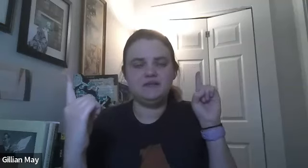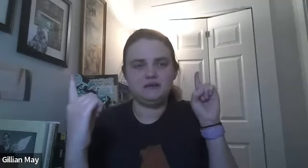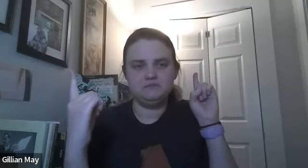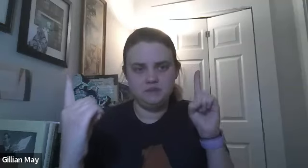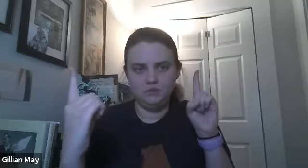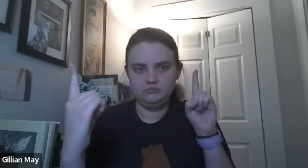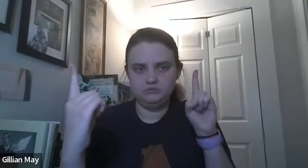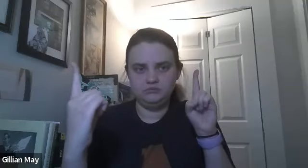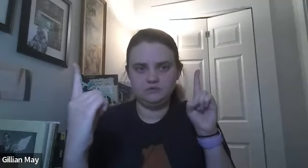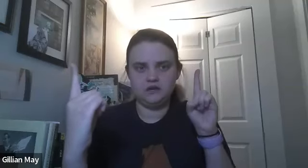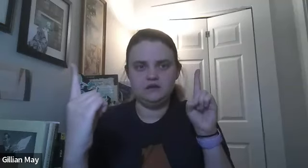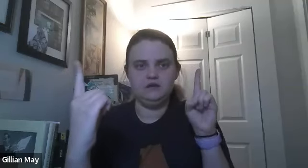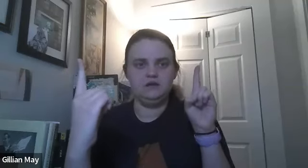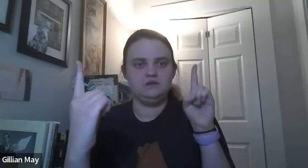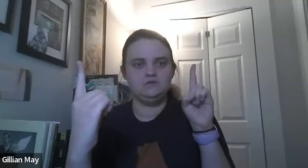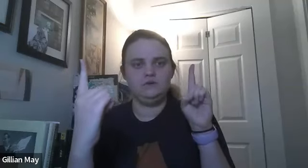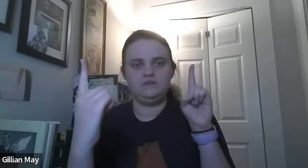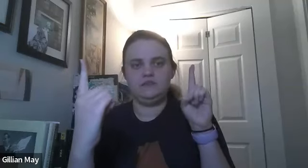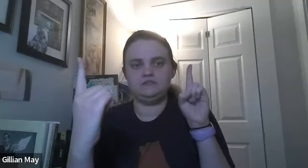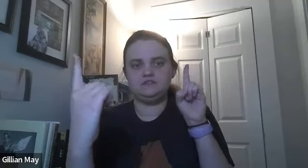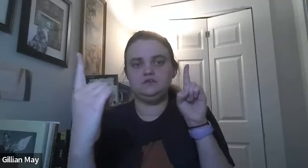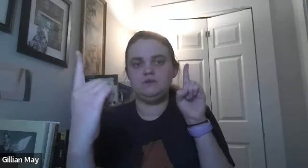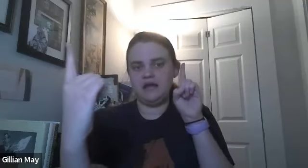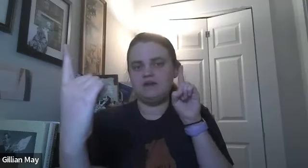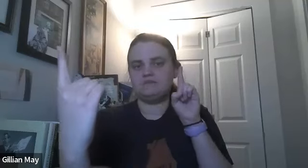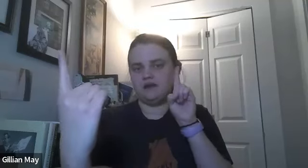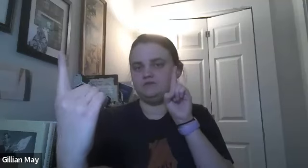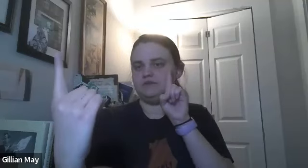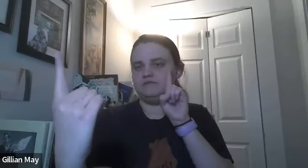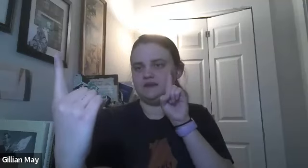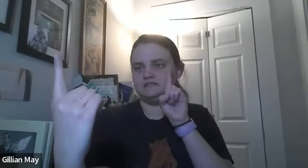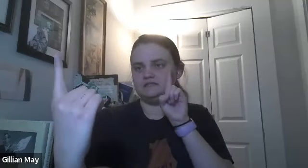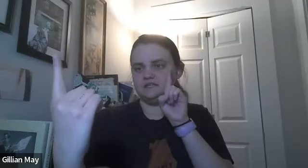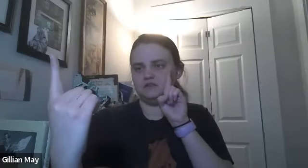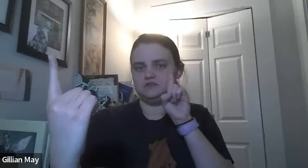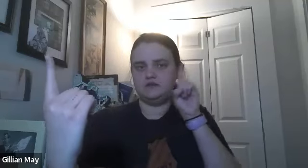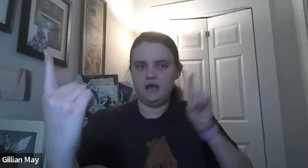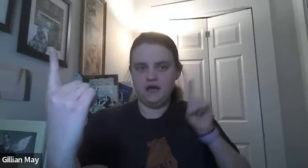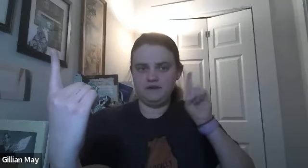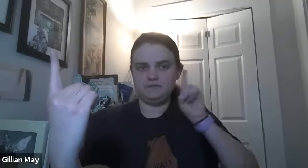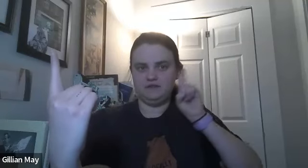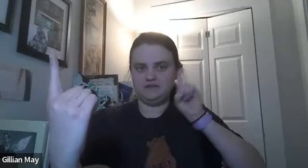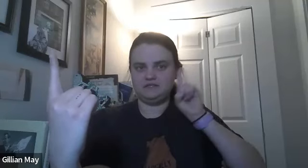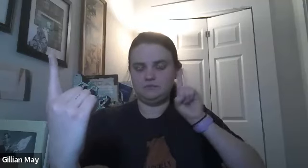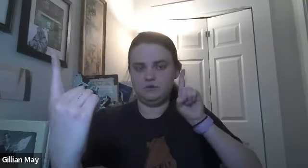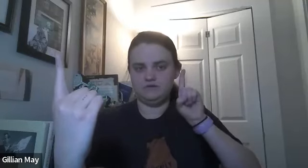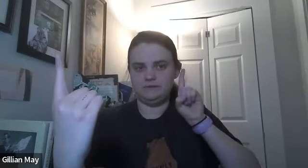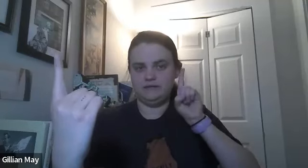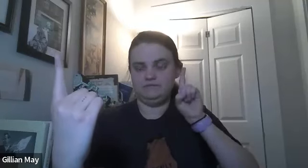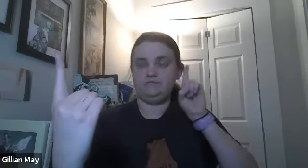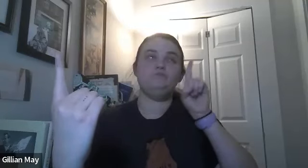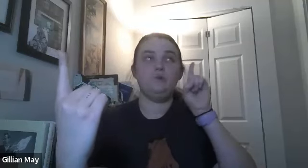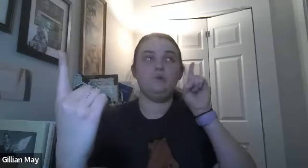like people, okay? And so you want to have them kind of like facing each other. So like if I'm like this pointer